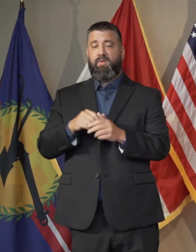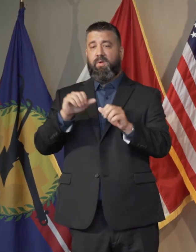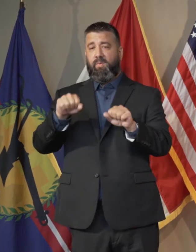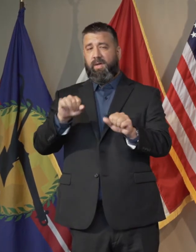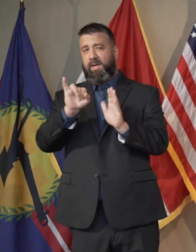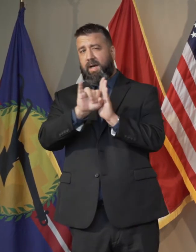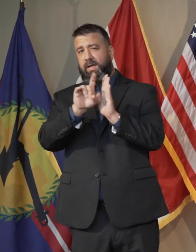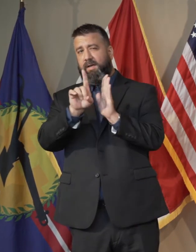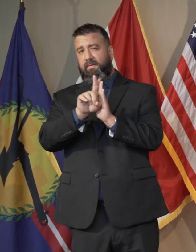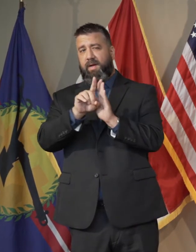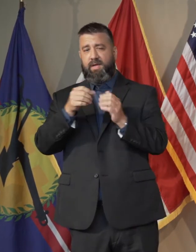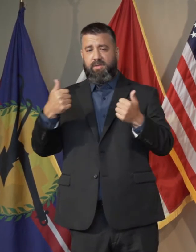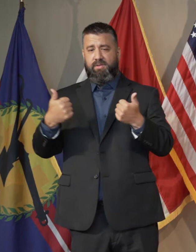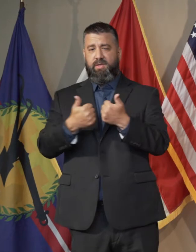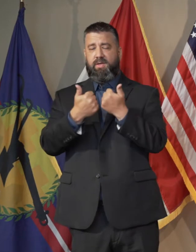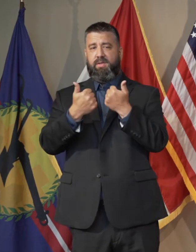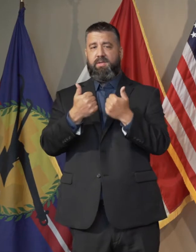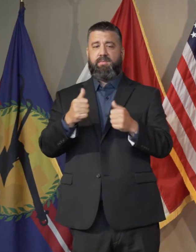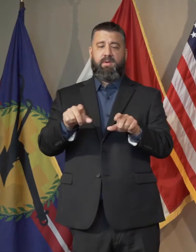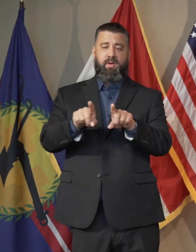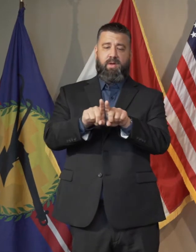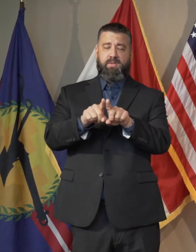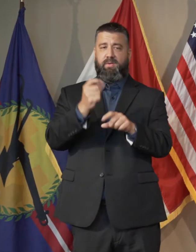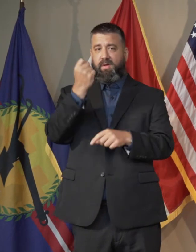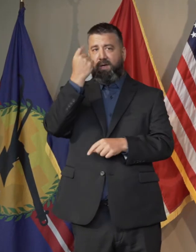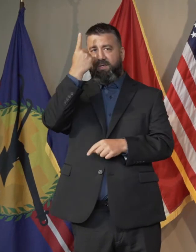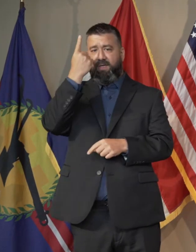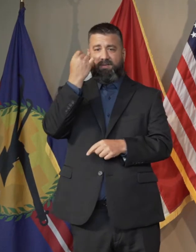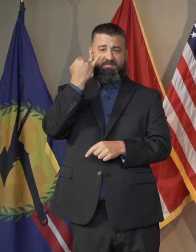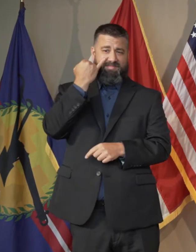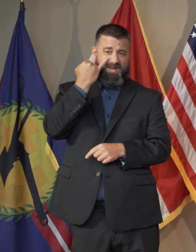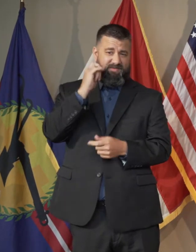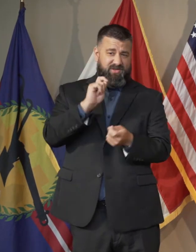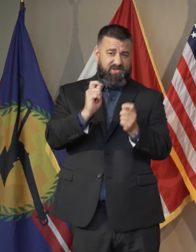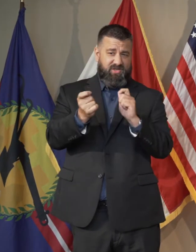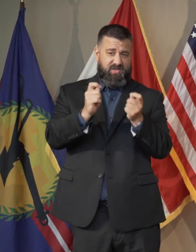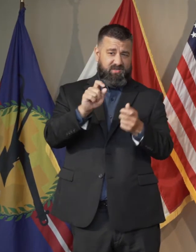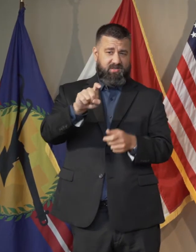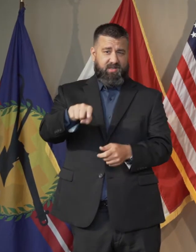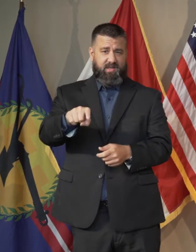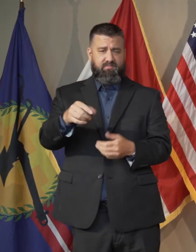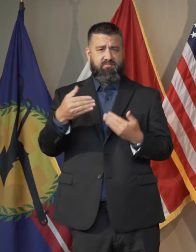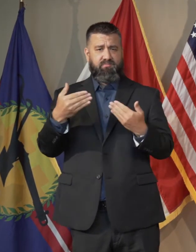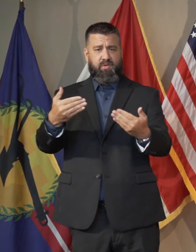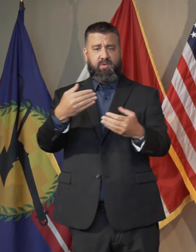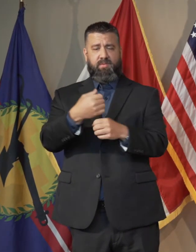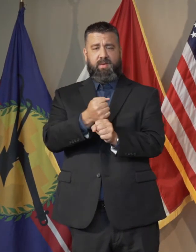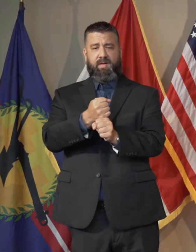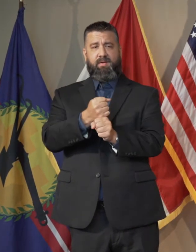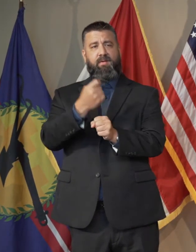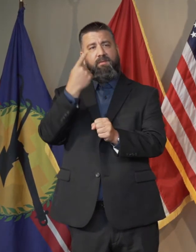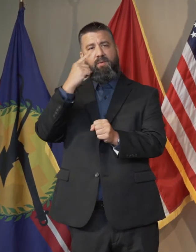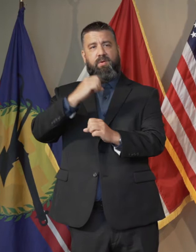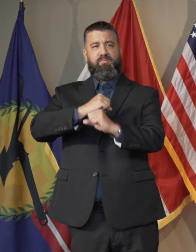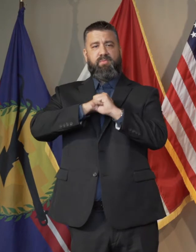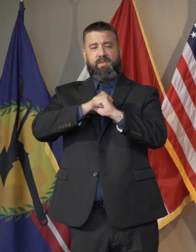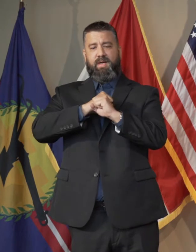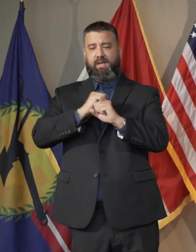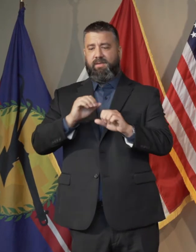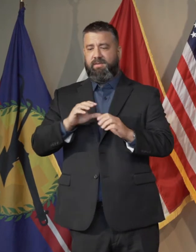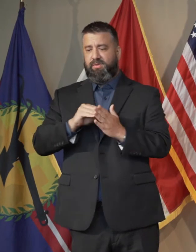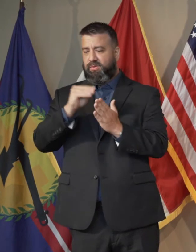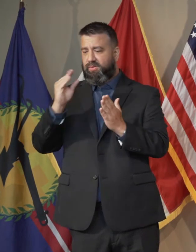identify challenges, but also understand any changes that need to be made to protect our students or our staff in